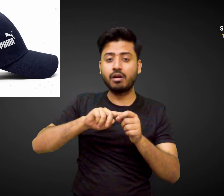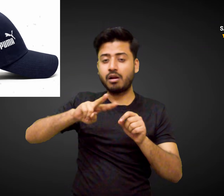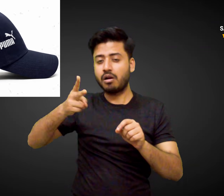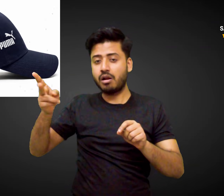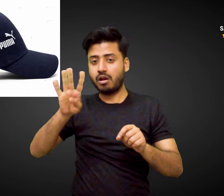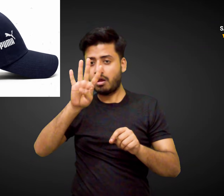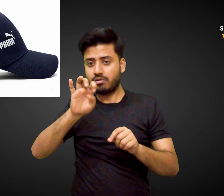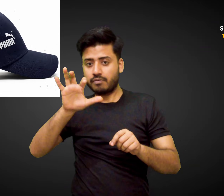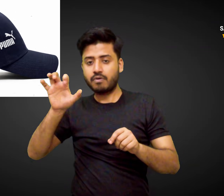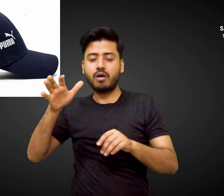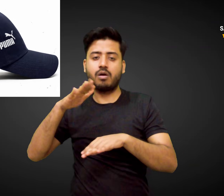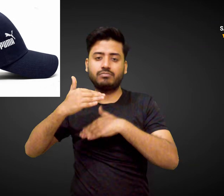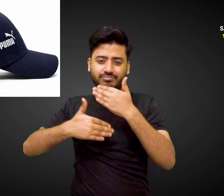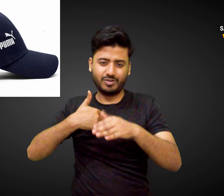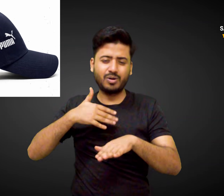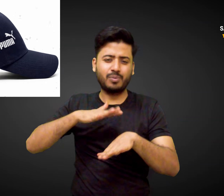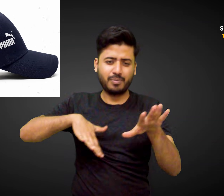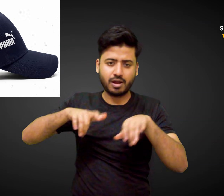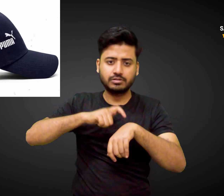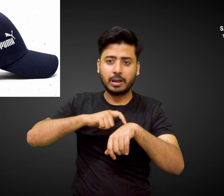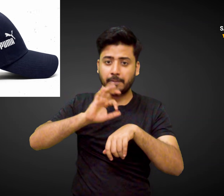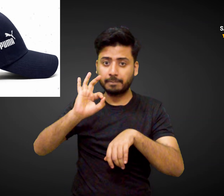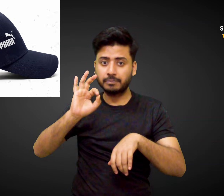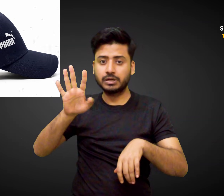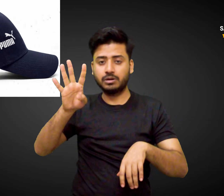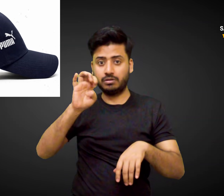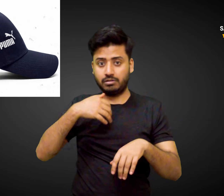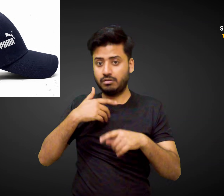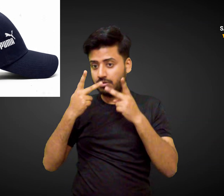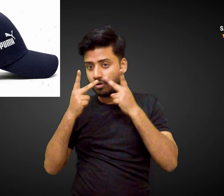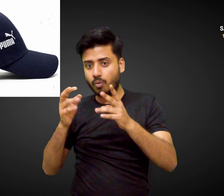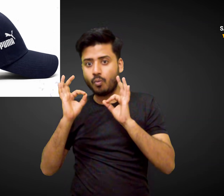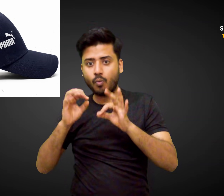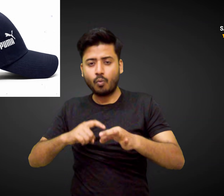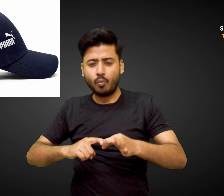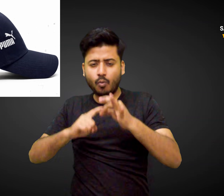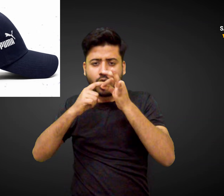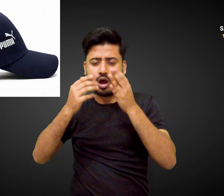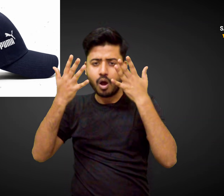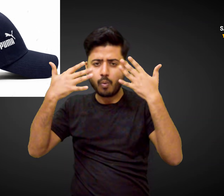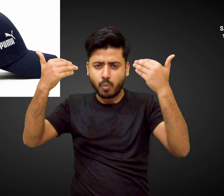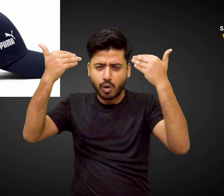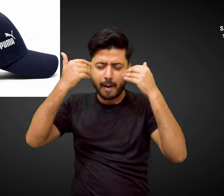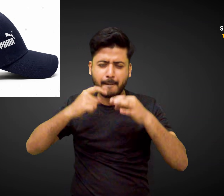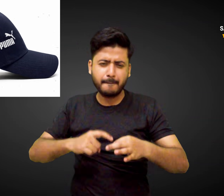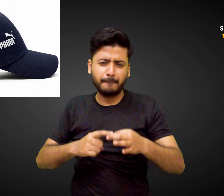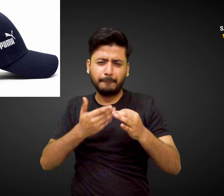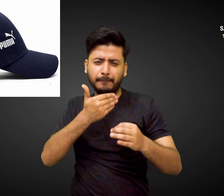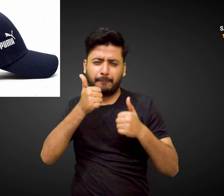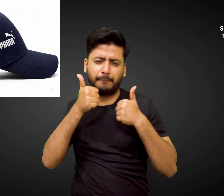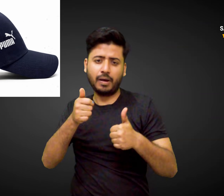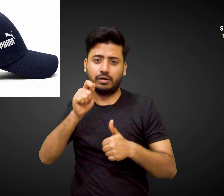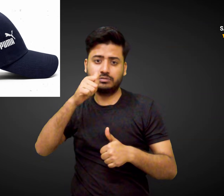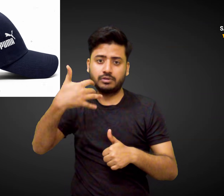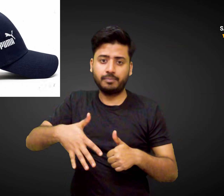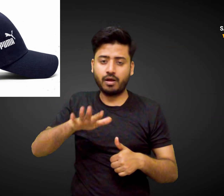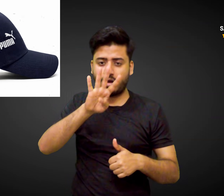to reduce friction. Core strategies for hair-safe cap: ensure a loose fit. Avoid caps that are too tight, as they can